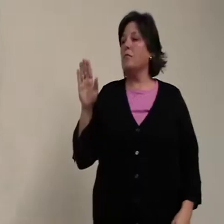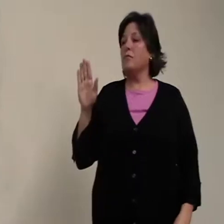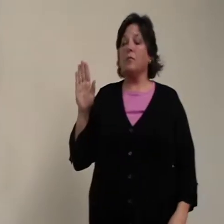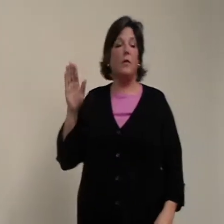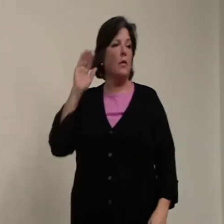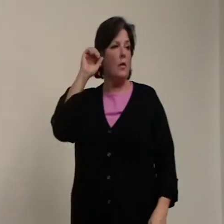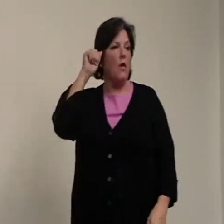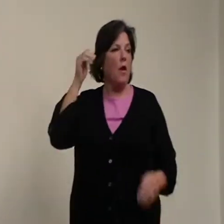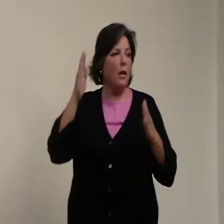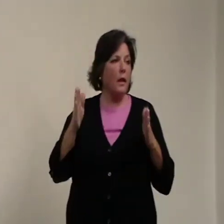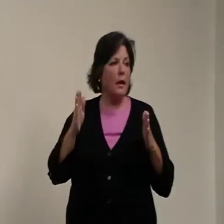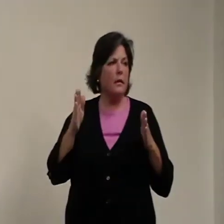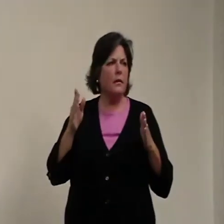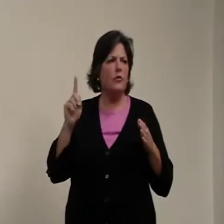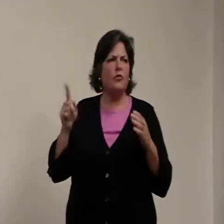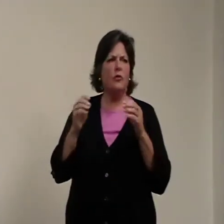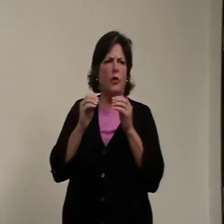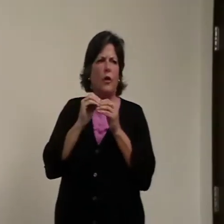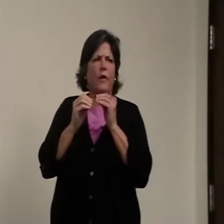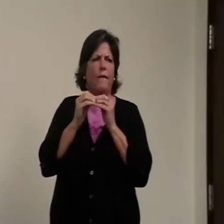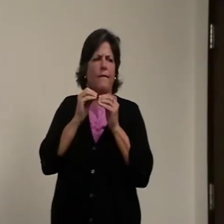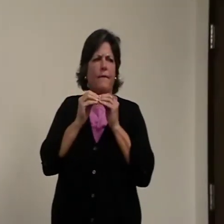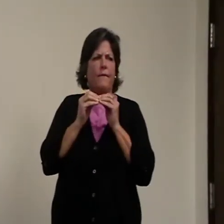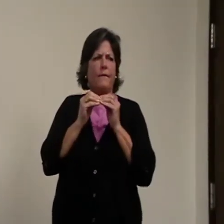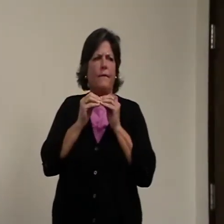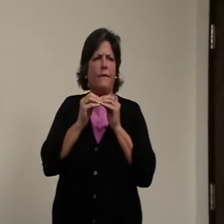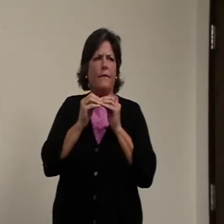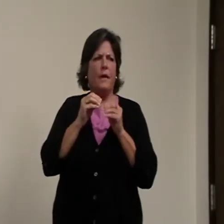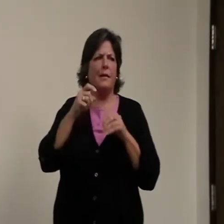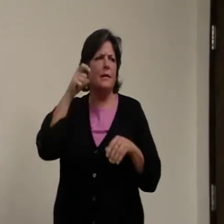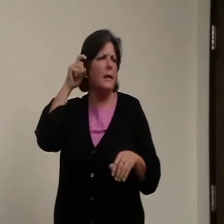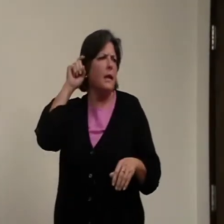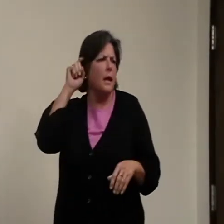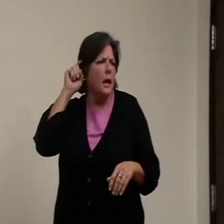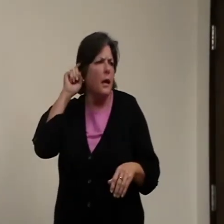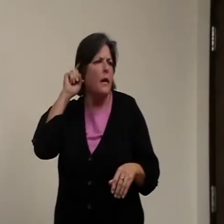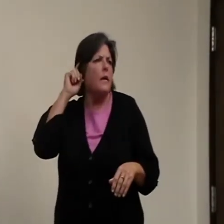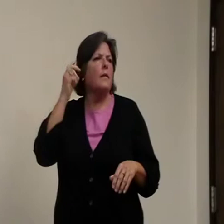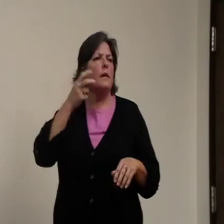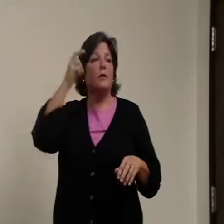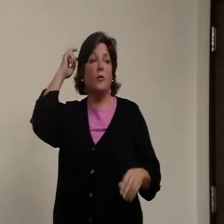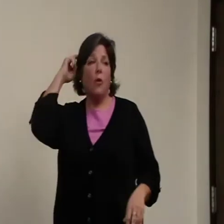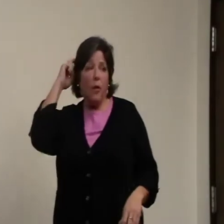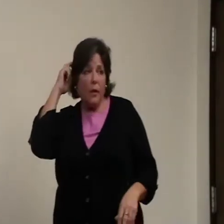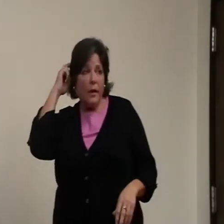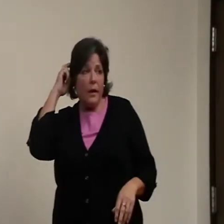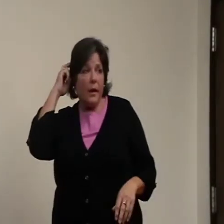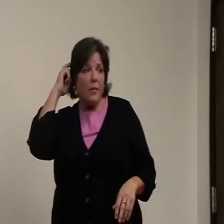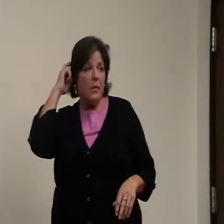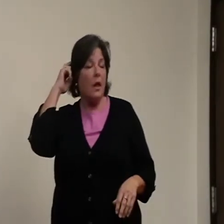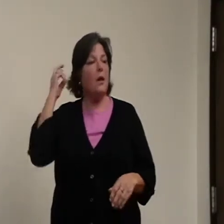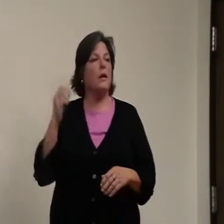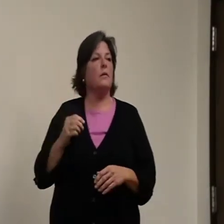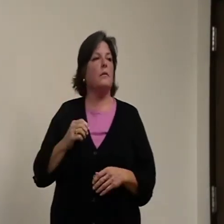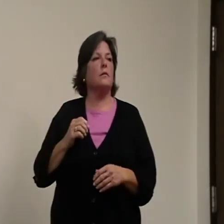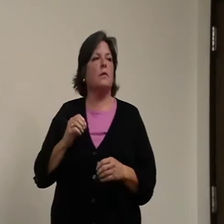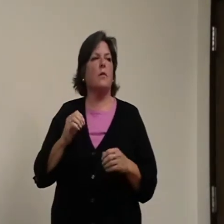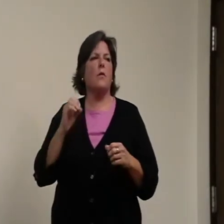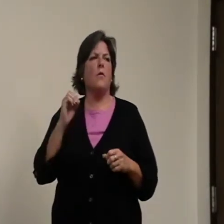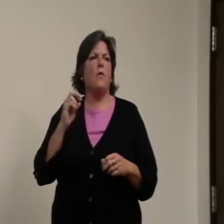do you do repairs on hearing aids Yes. or cochlear implants as well, or are you more